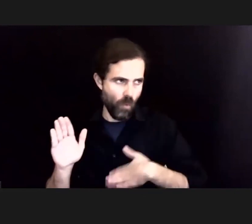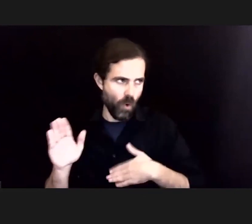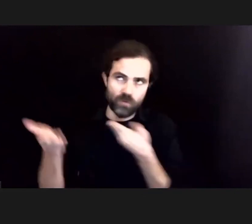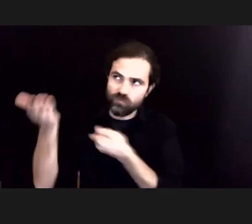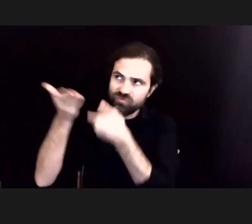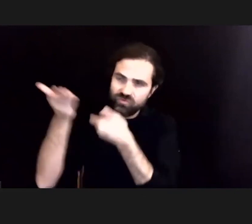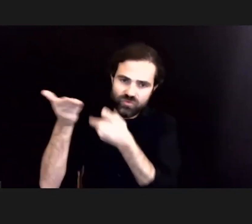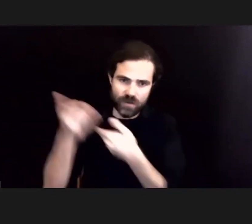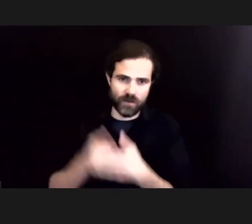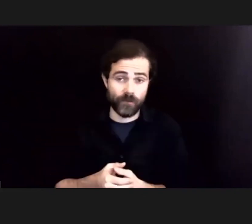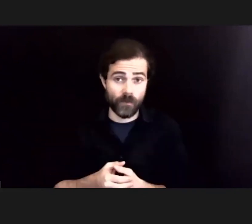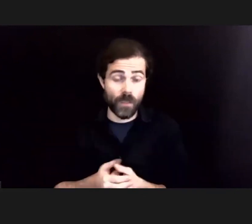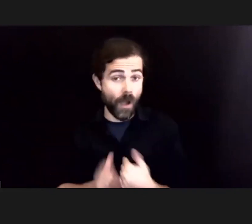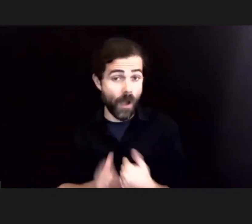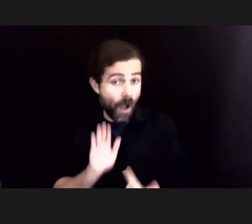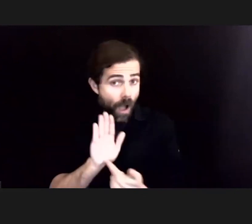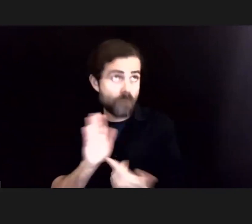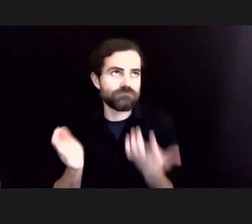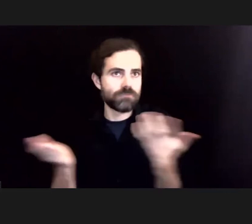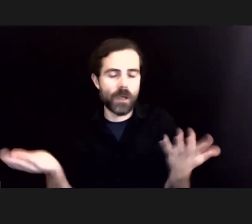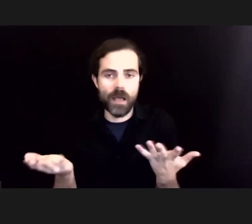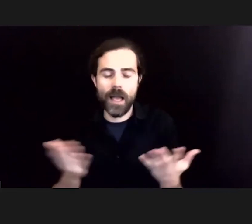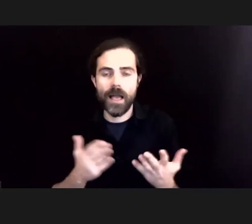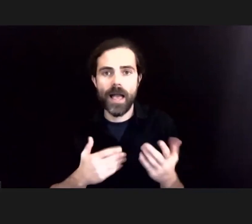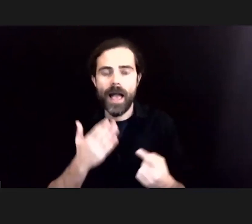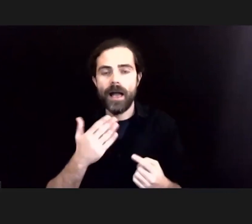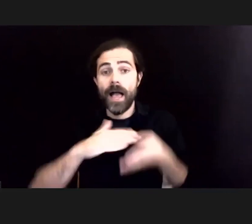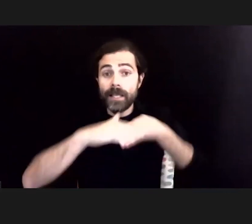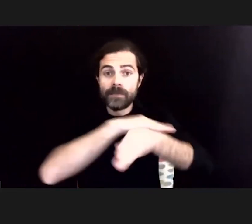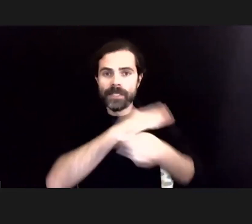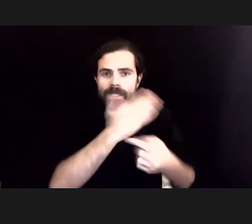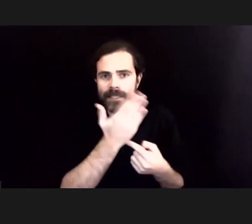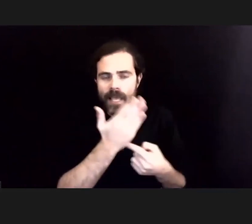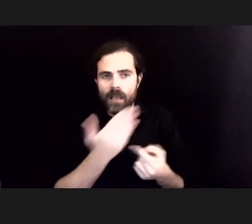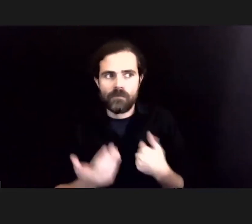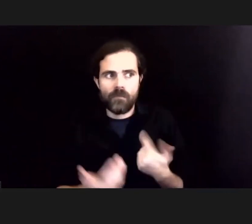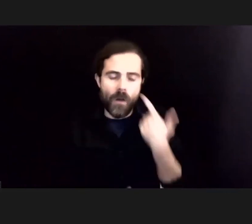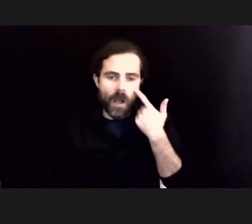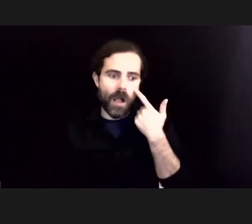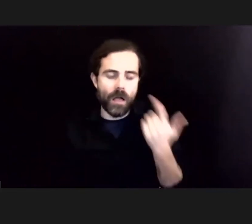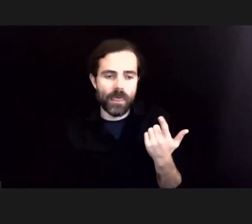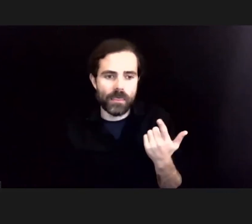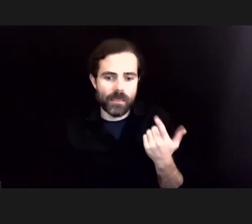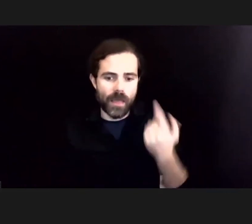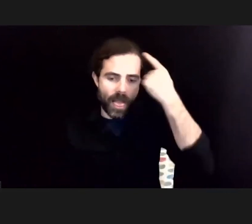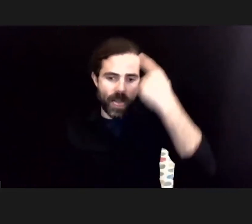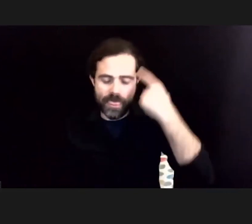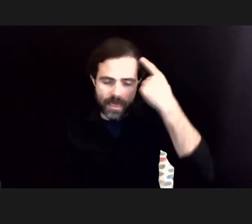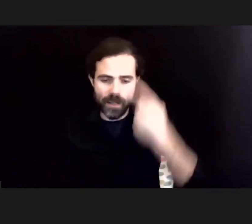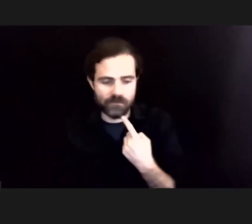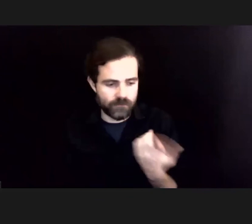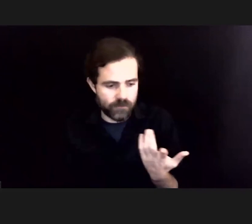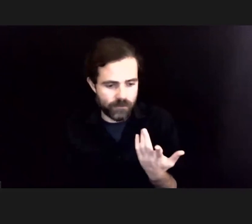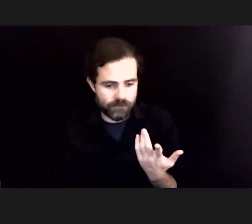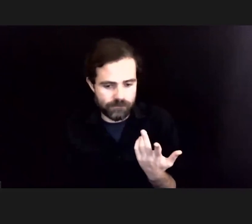tech example could be very useful when trying to ensure that the information